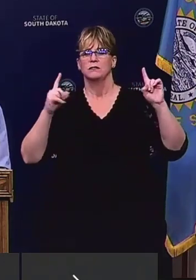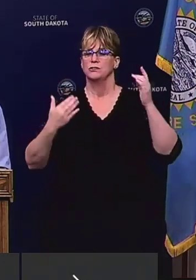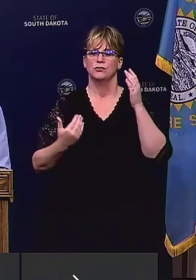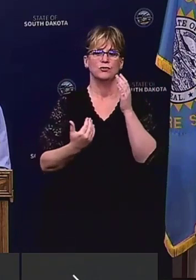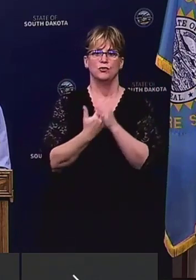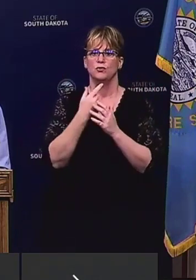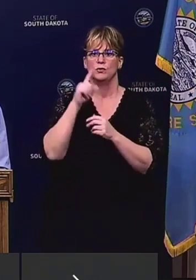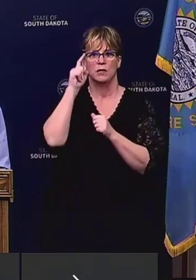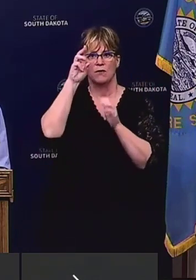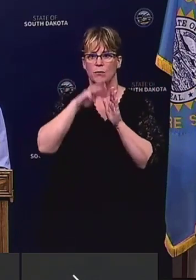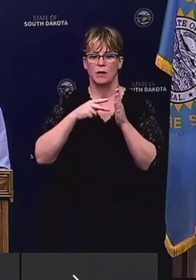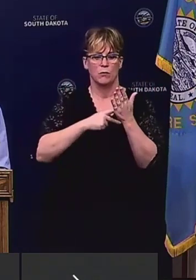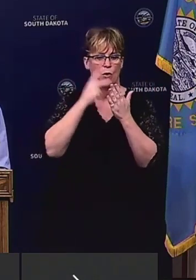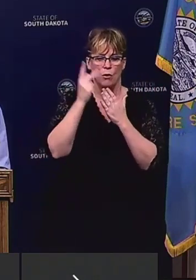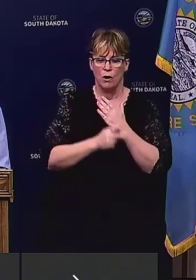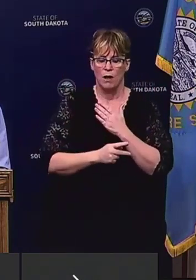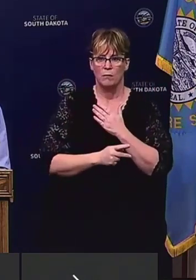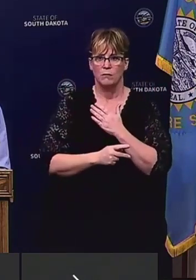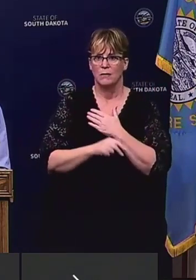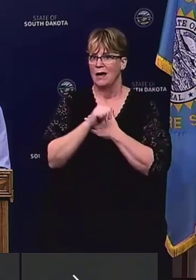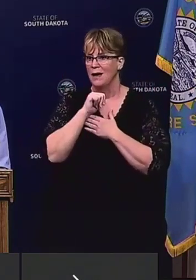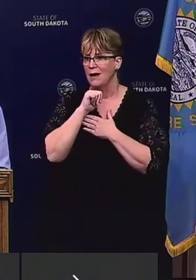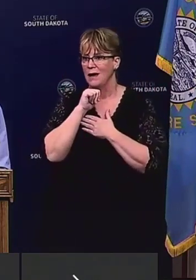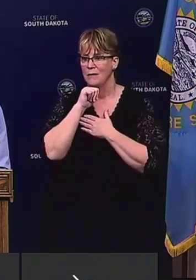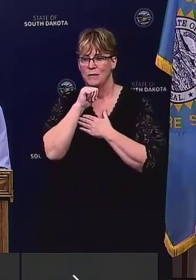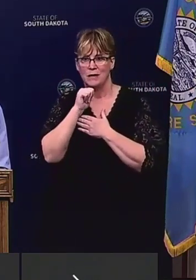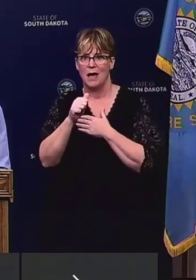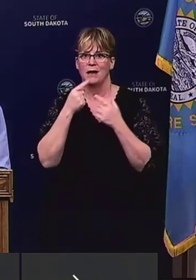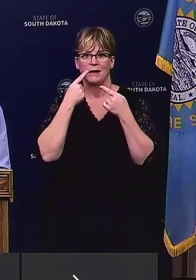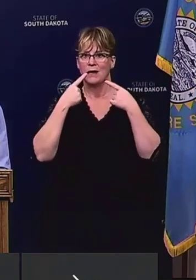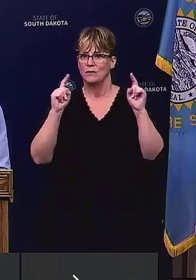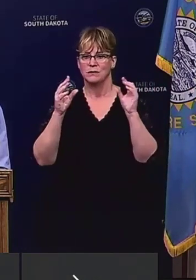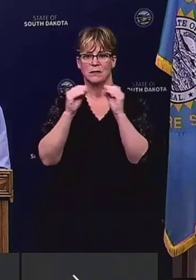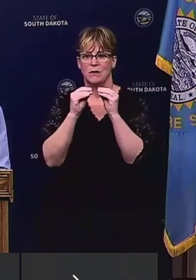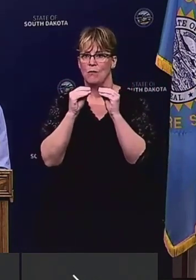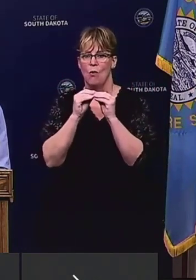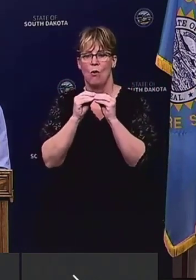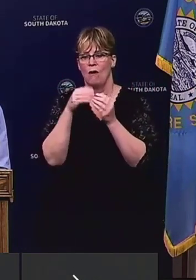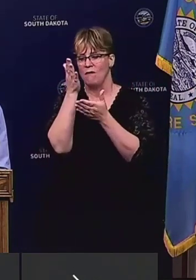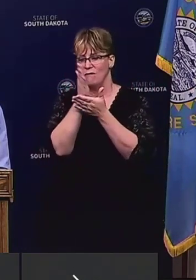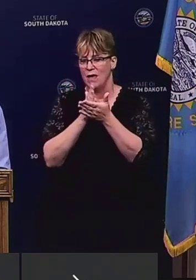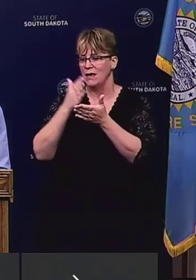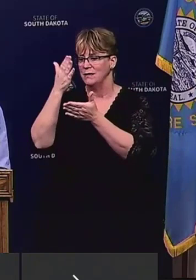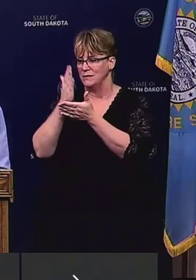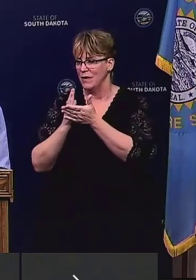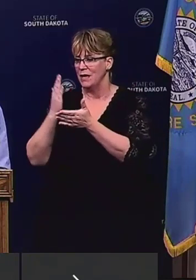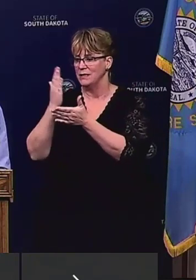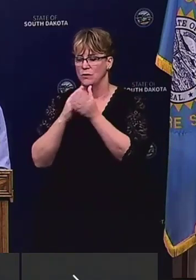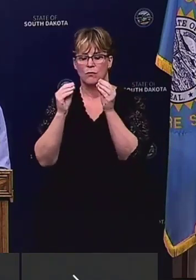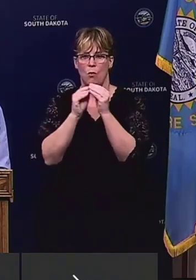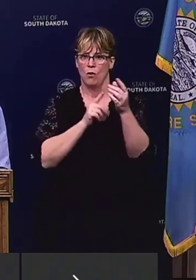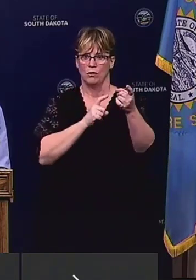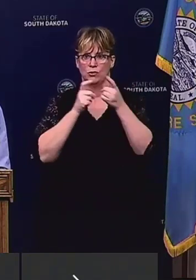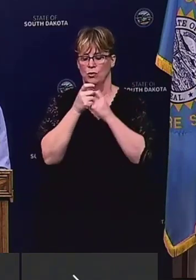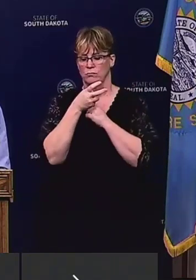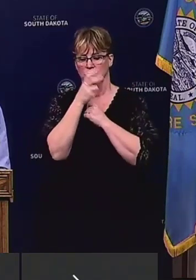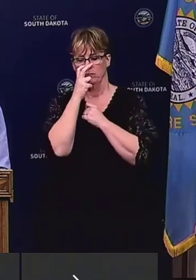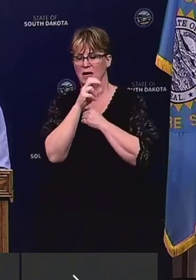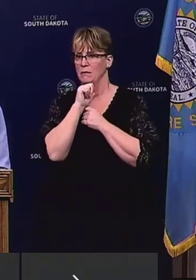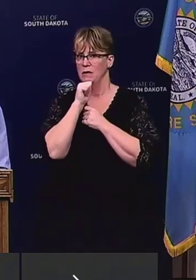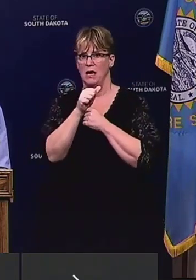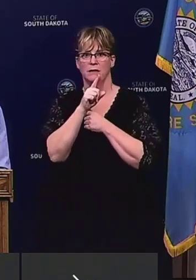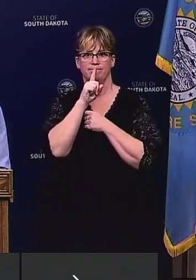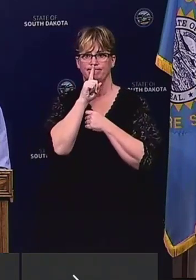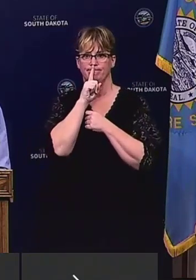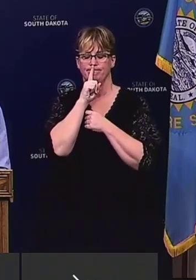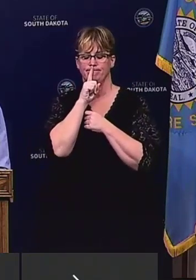government programs, more red tape, more prescriptive phases or tight controls or anything like